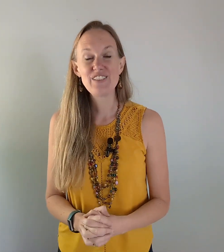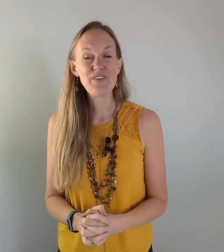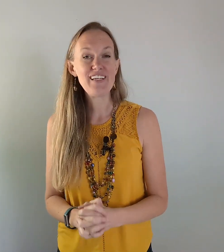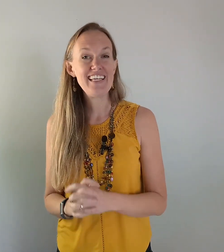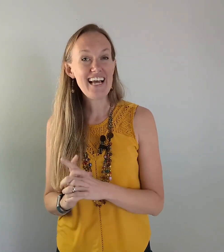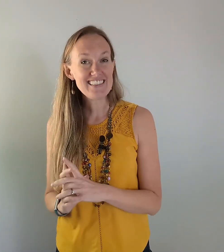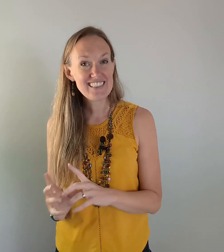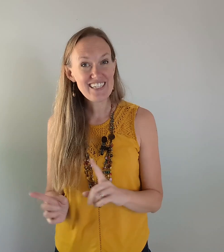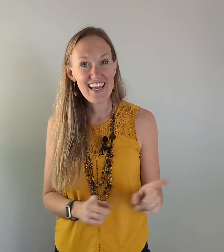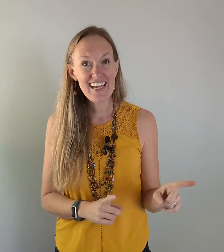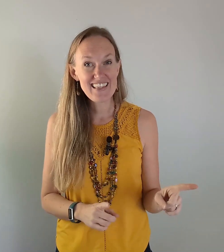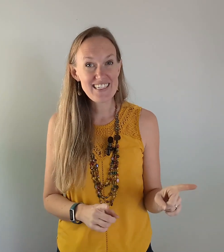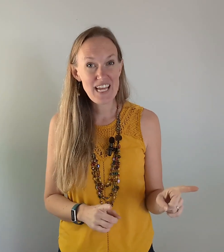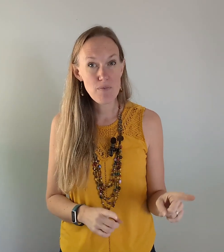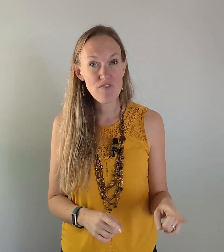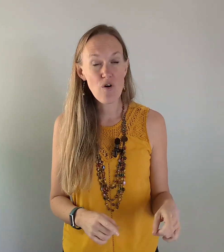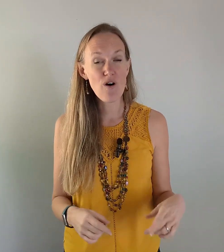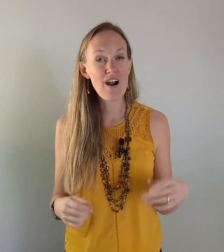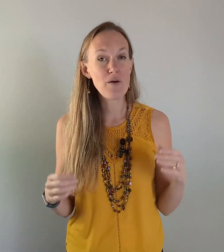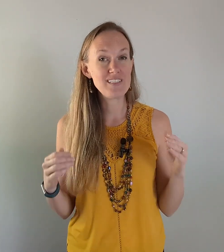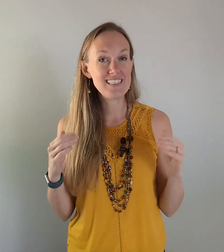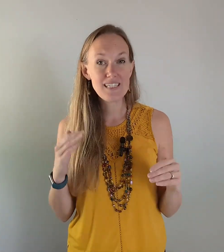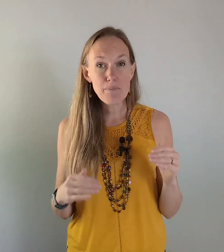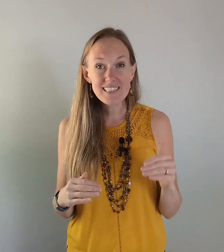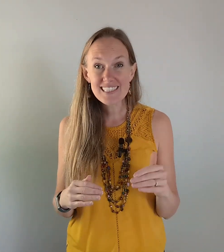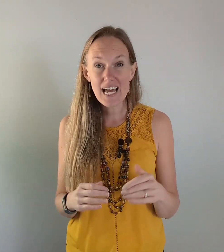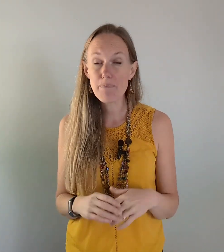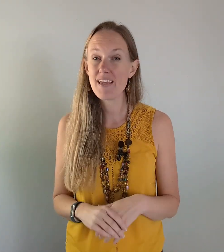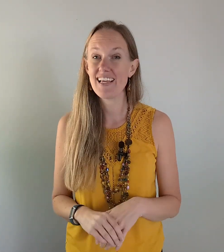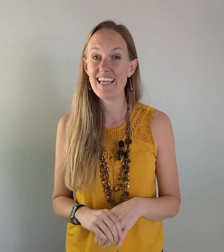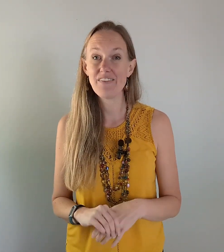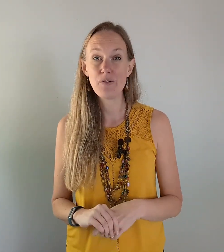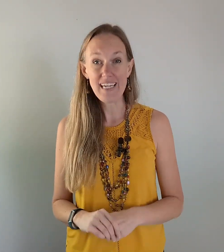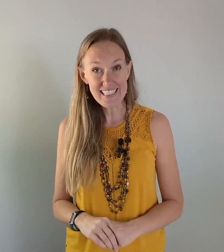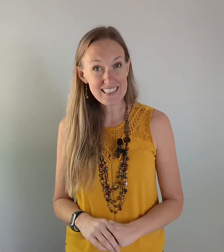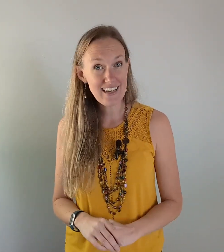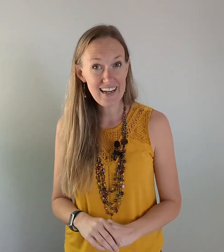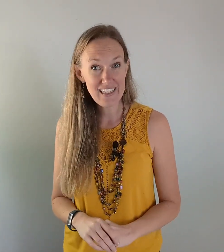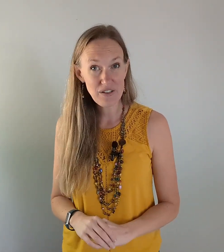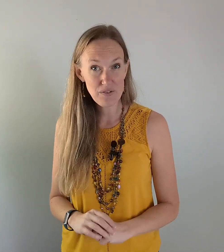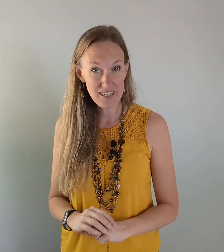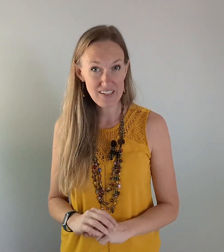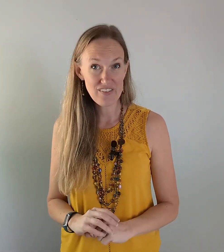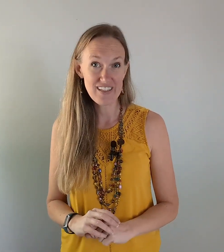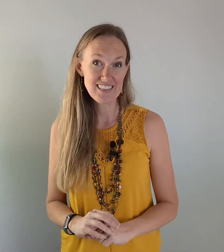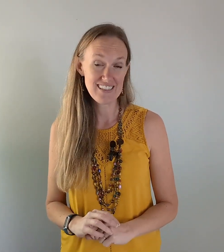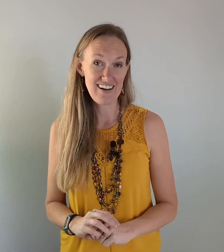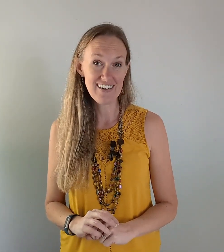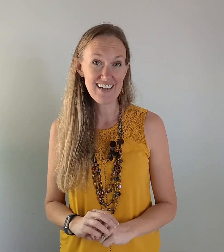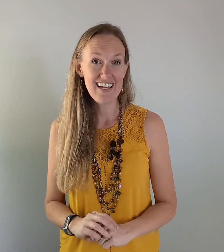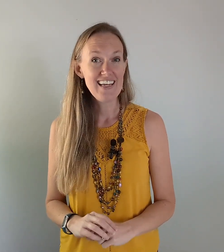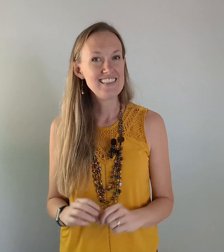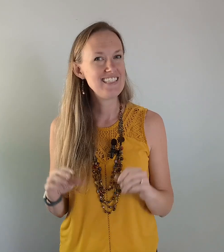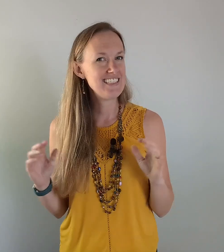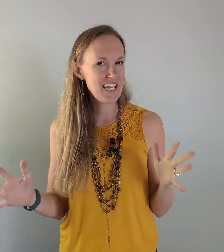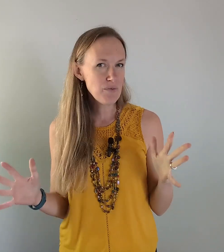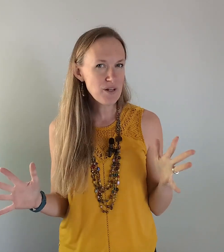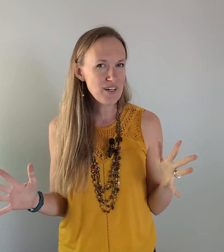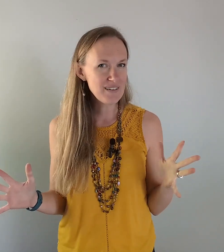So yesterday and the day before, I went step by step and I gave you each sign you need for this song. Today we're going to